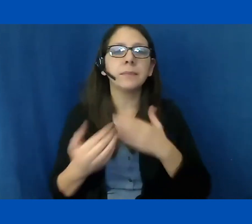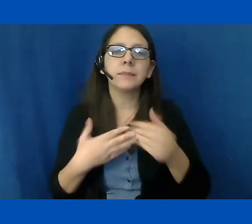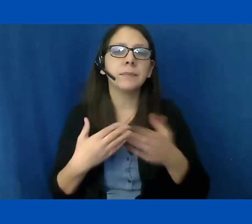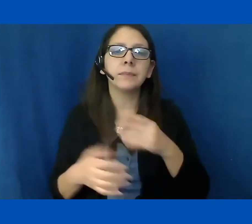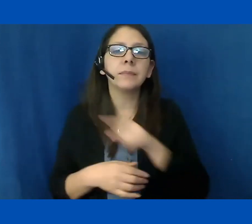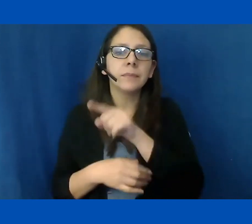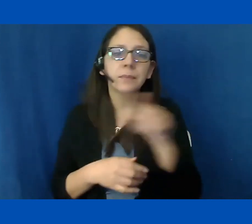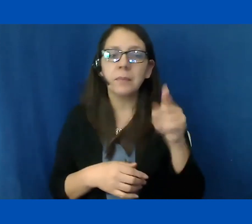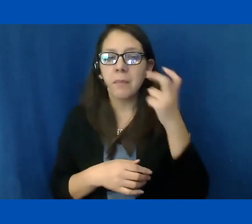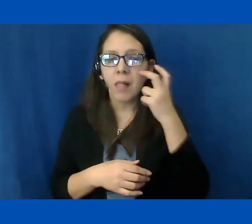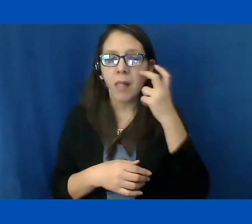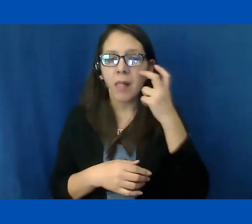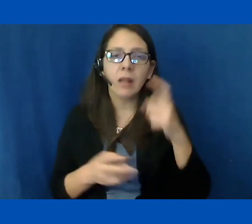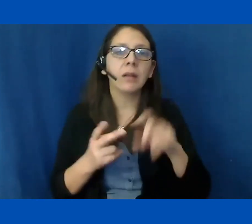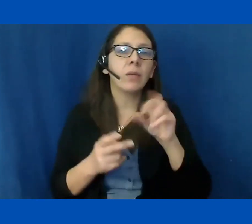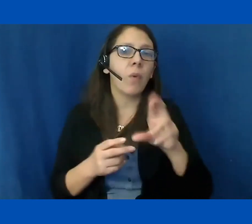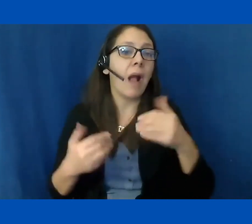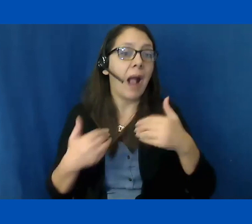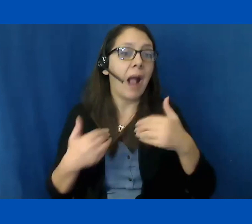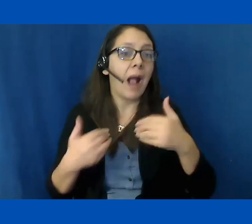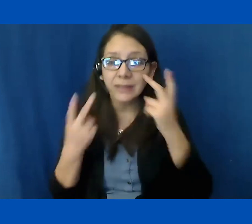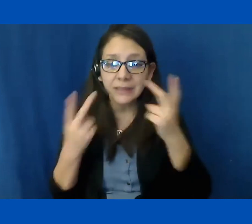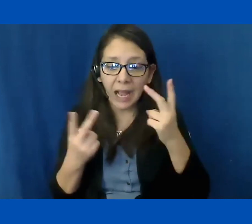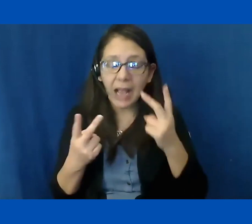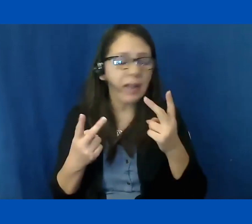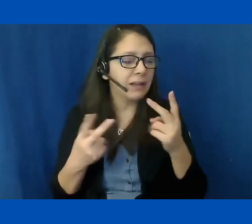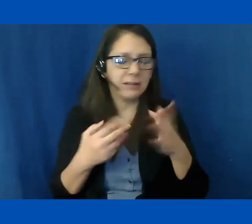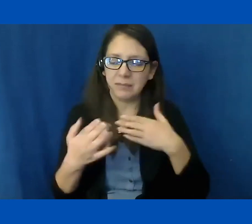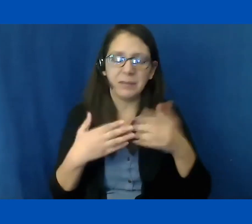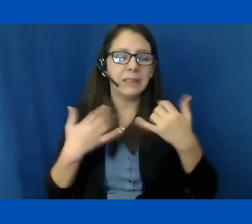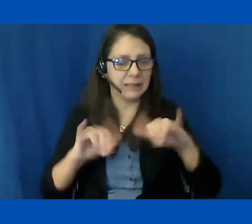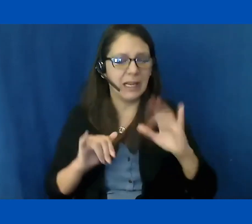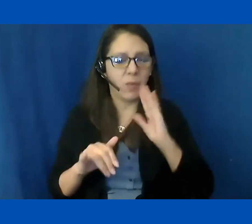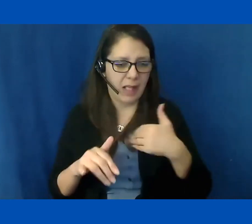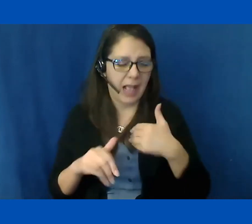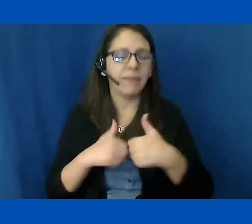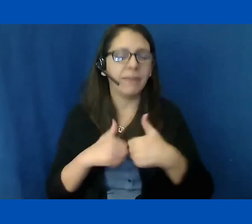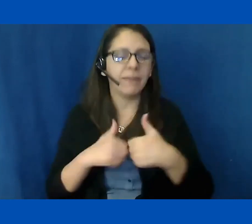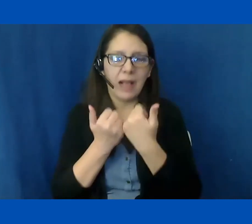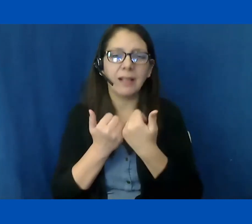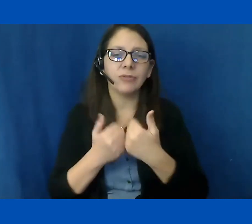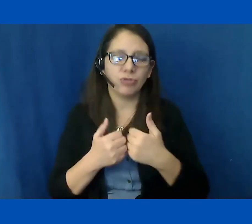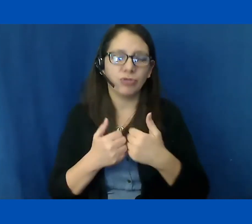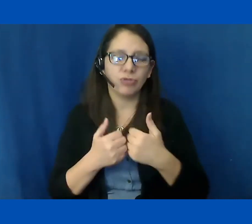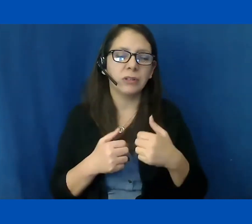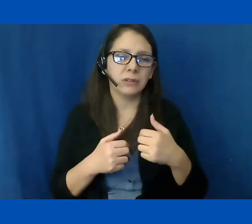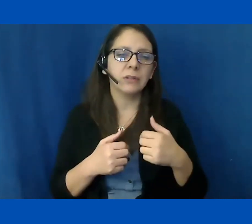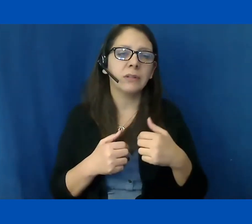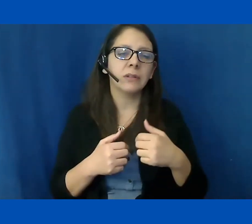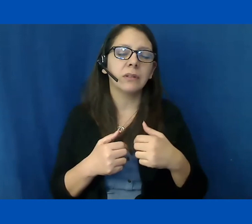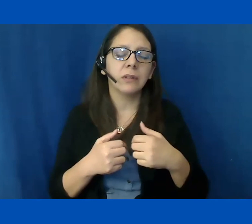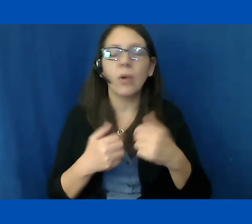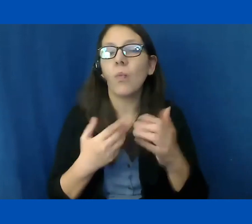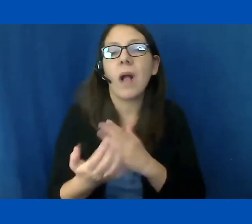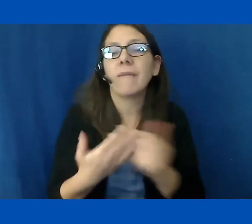as a sighted person, there's always gonna be challenges in a field, no matter what, whether it's um, I don't know, whatever it may